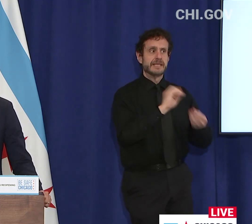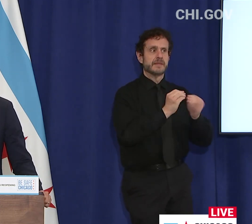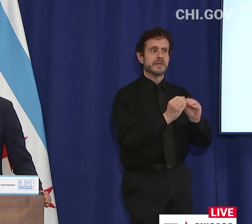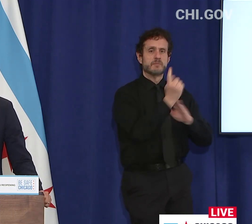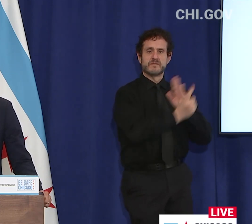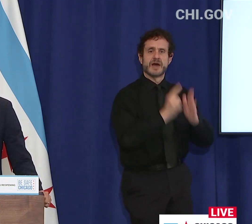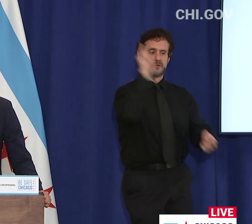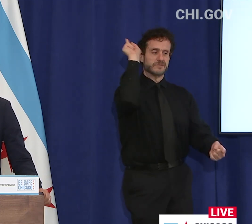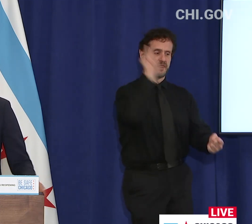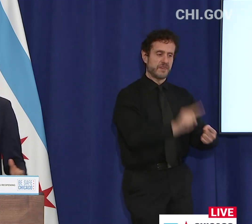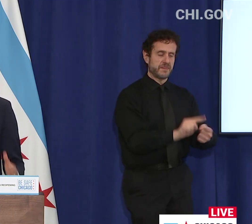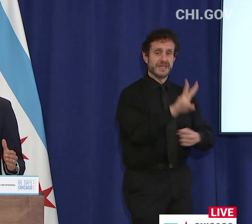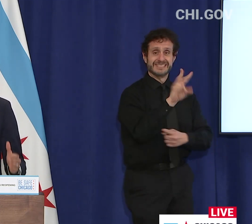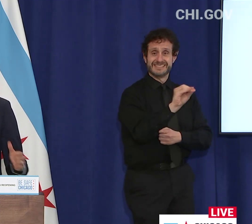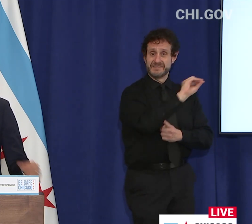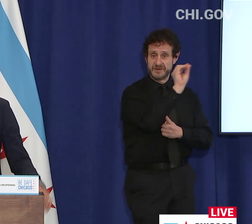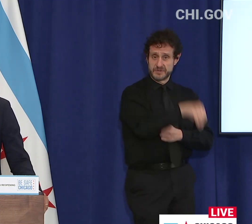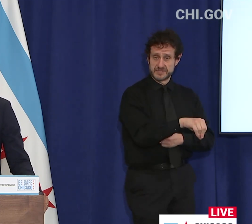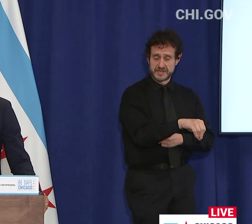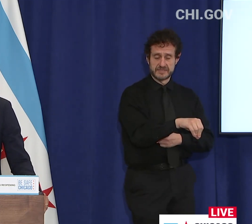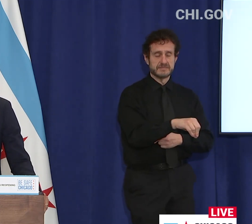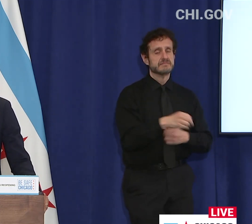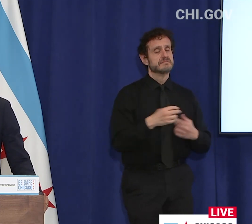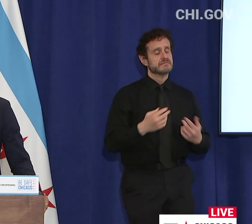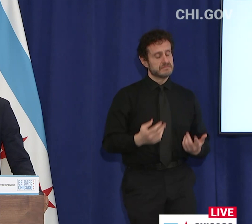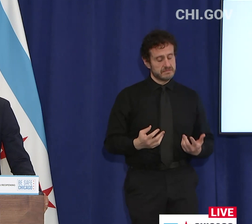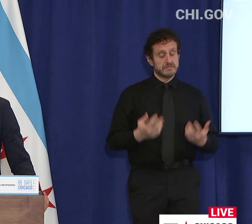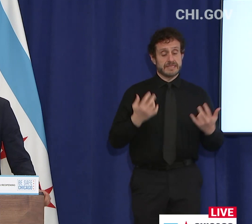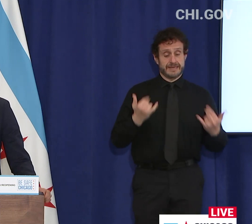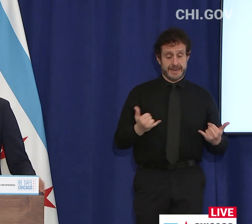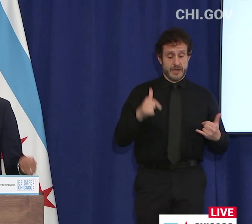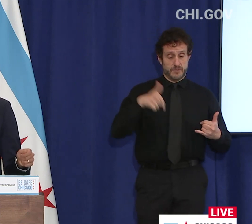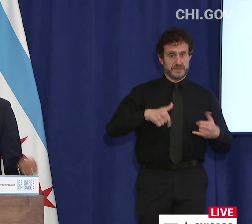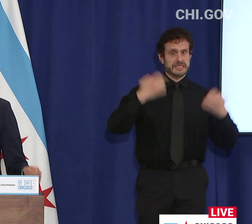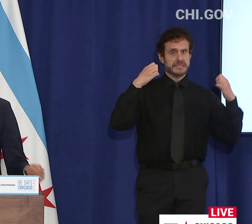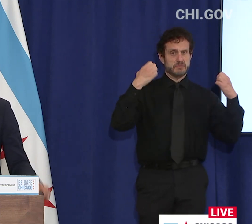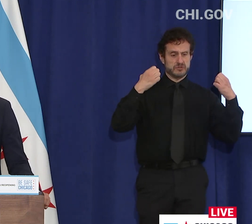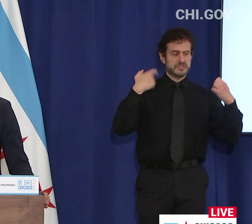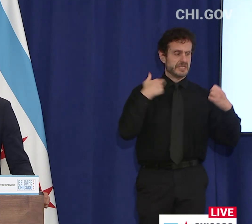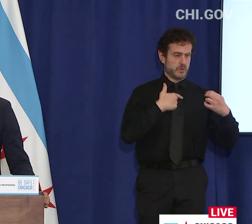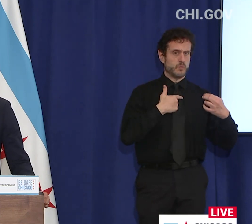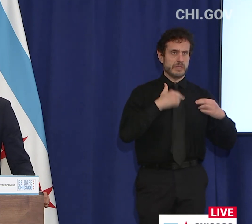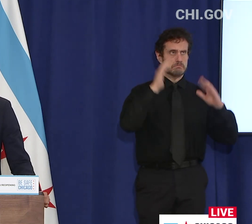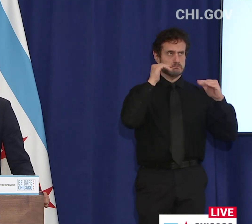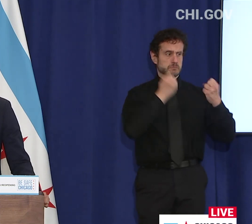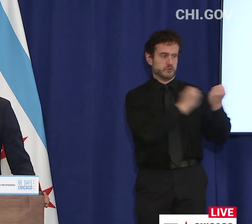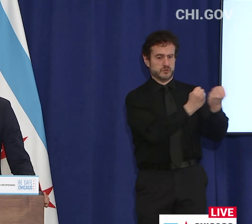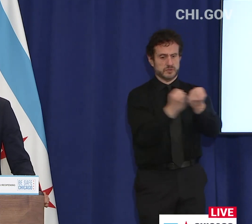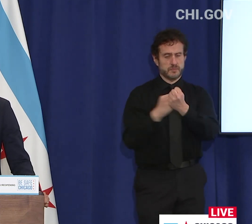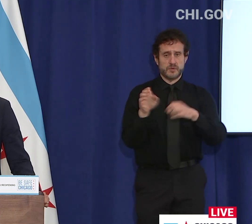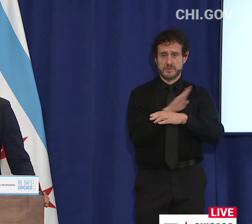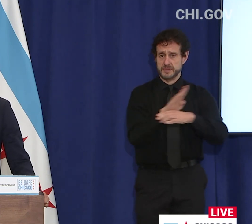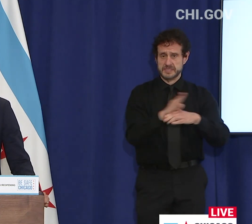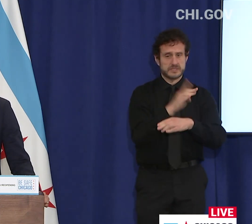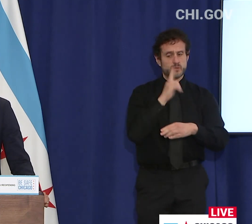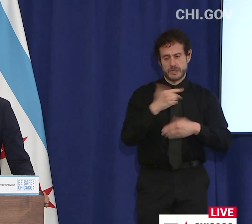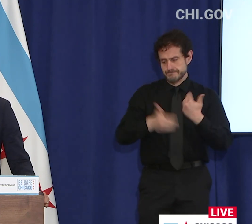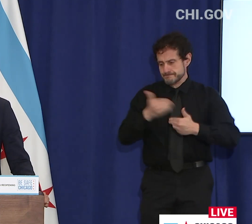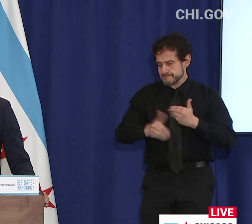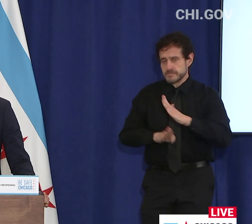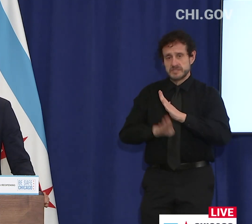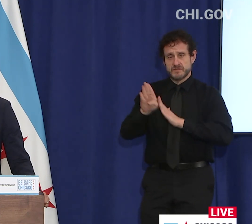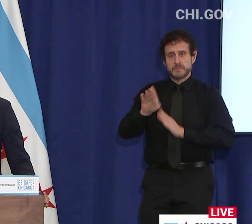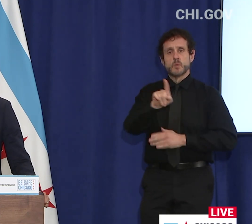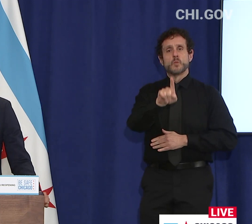70%. To support our businesses during this critical time, we moved aggressively to develop our $100 million